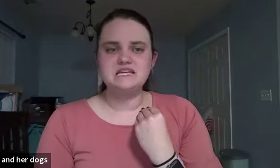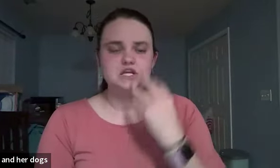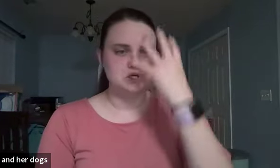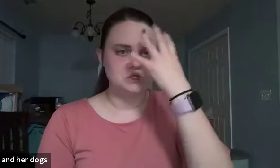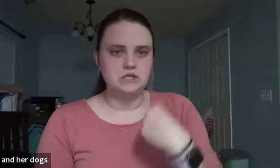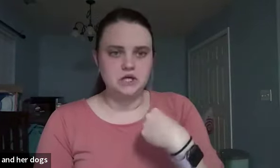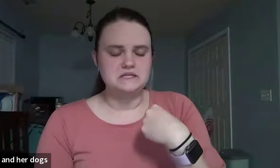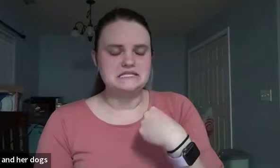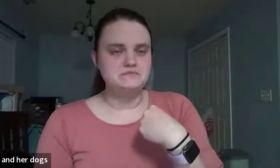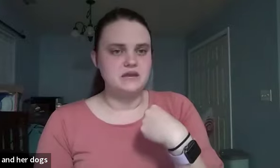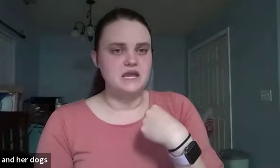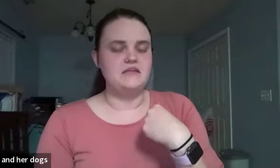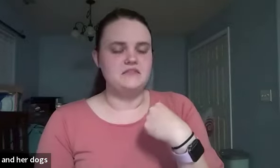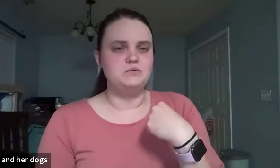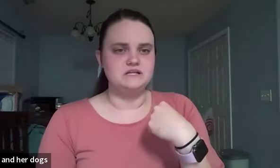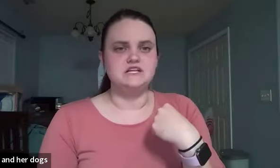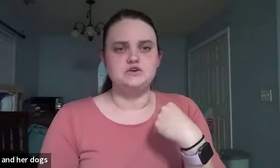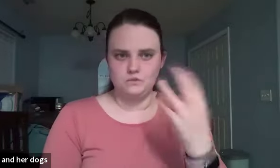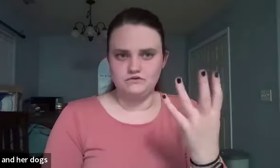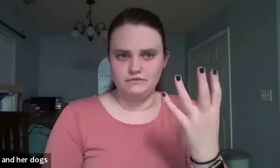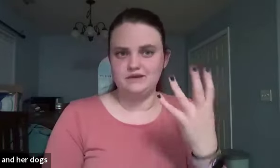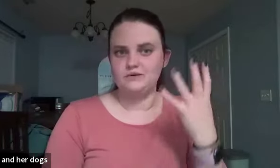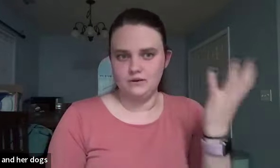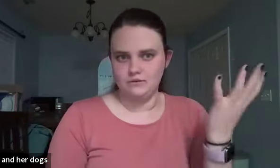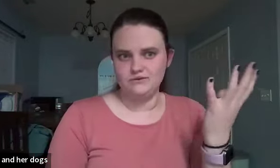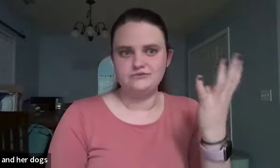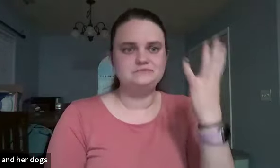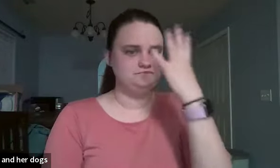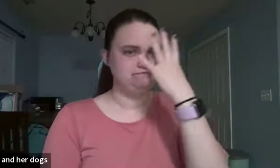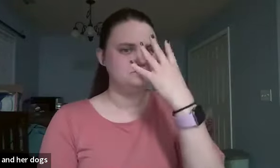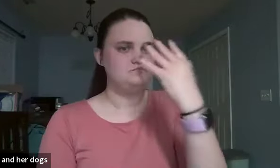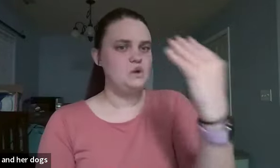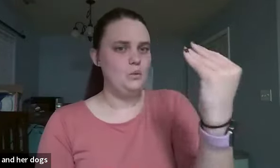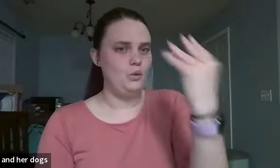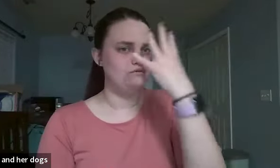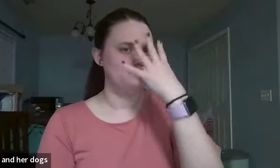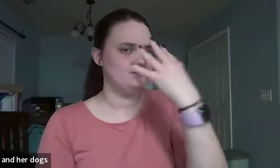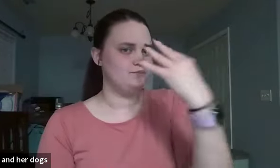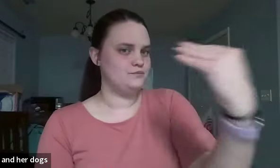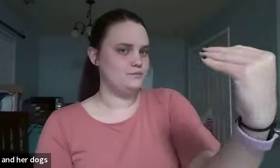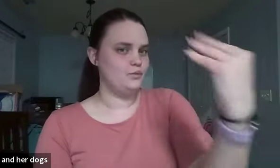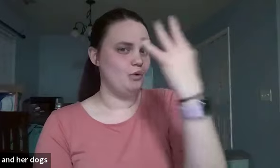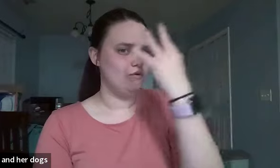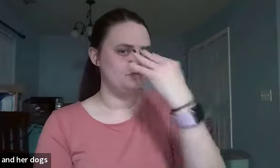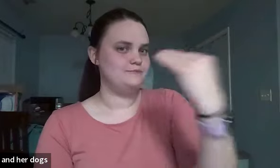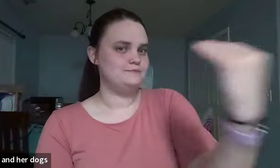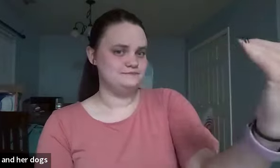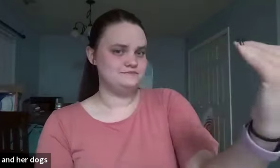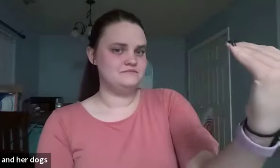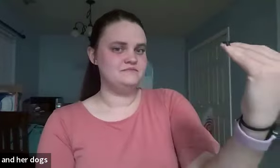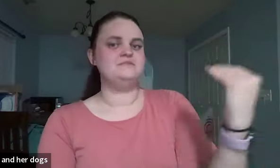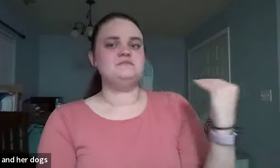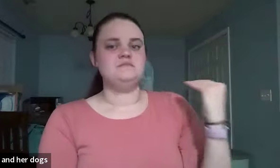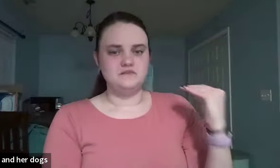say you're, the sleep man. I think you want to say you're the wolf man or werewolf. Wolf. Wolf.